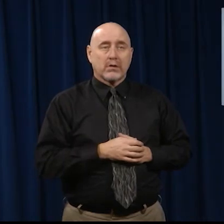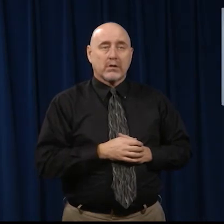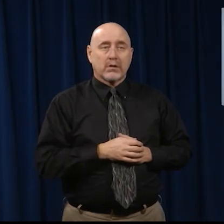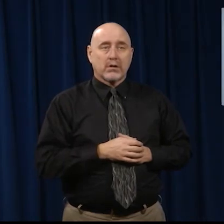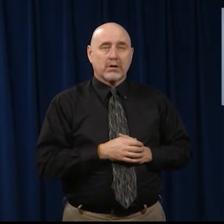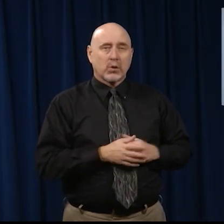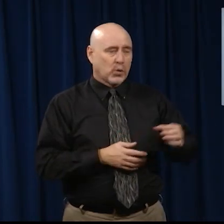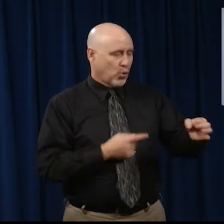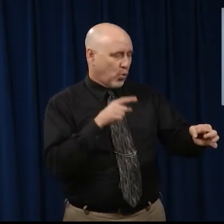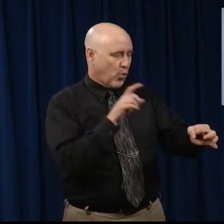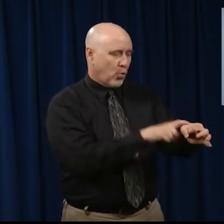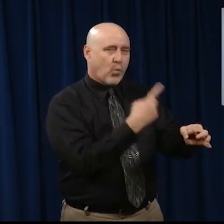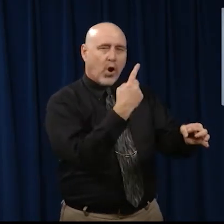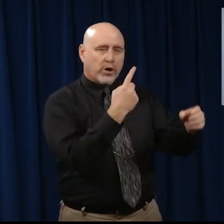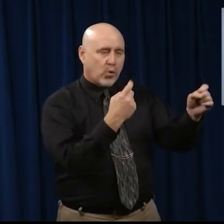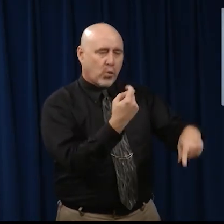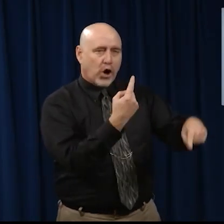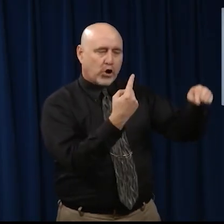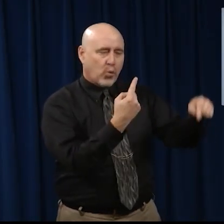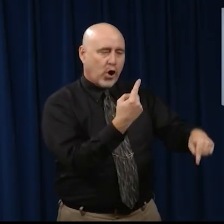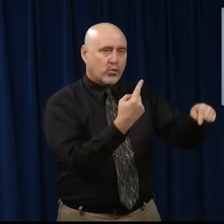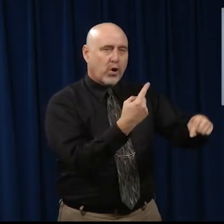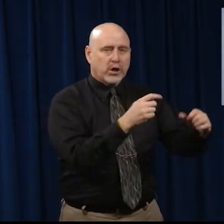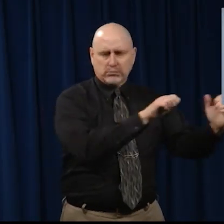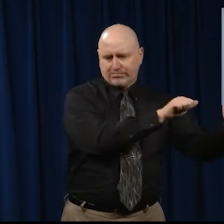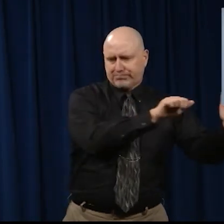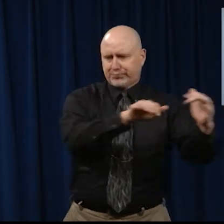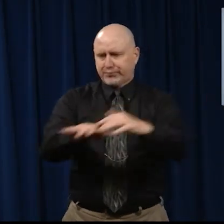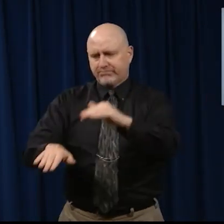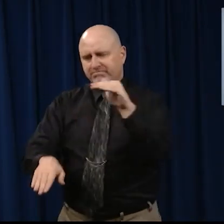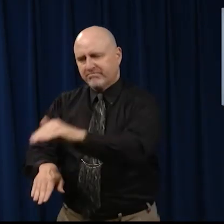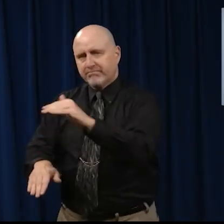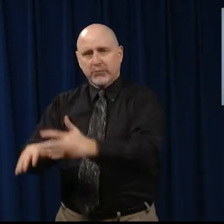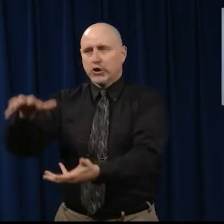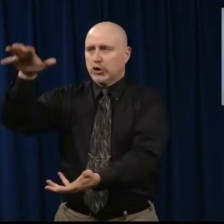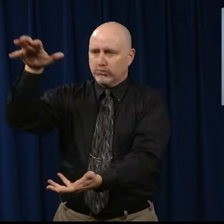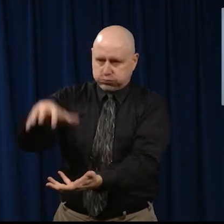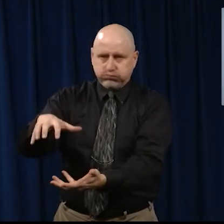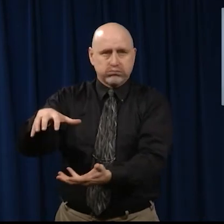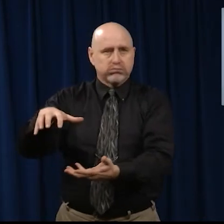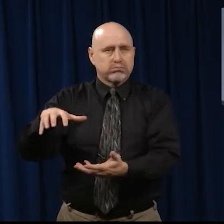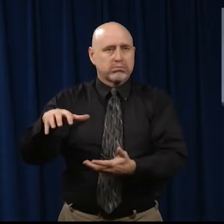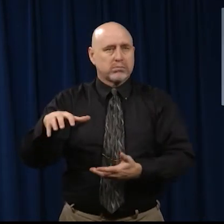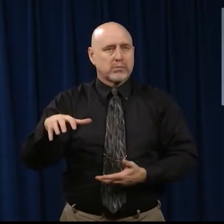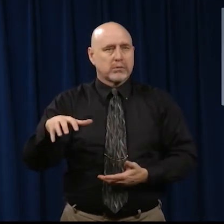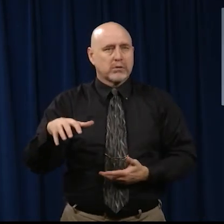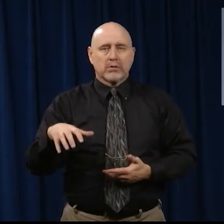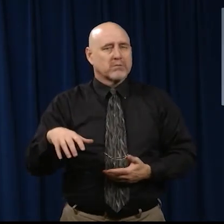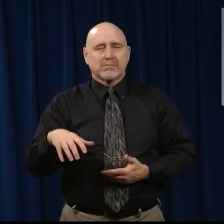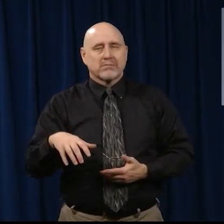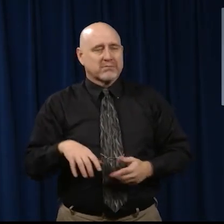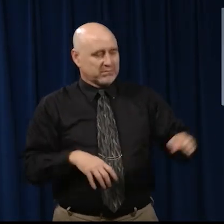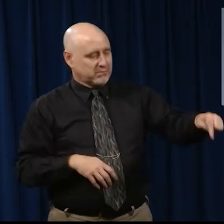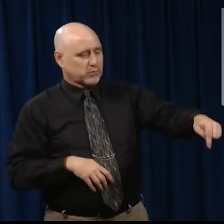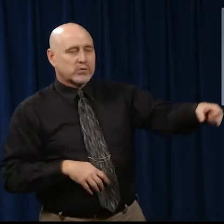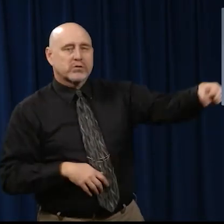here and found out they weren't getting 1 tiny little bitty piece of food, they always went to the bar where 1 tiny little piece of